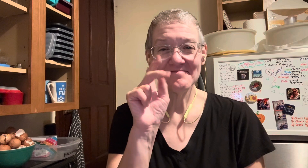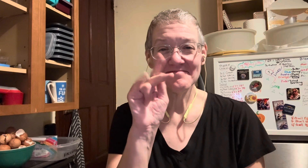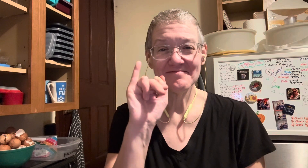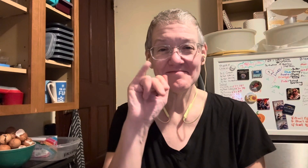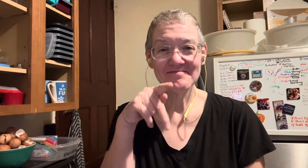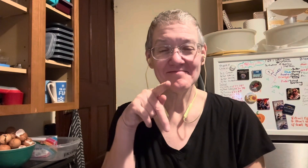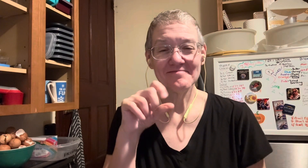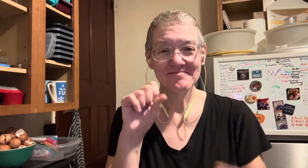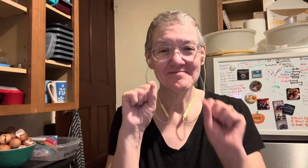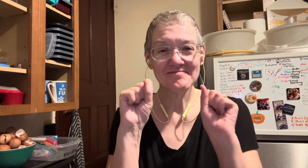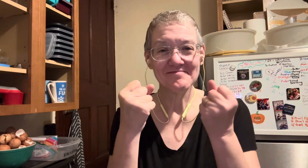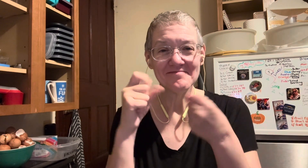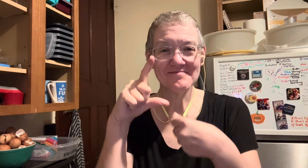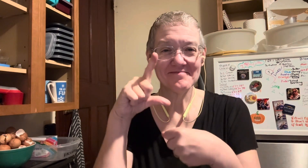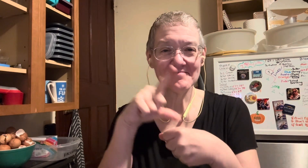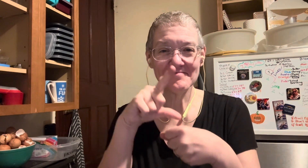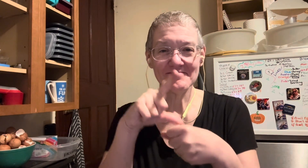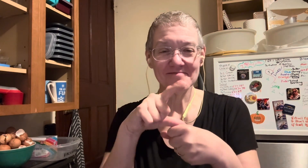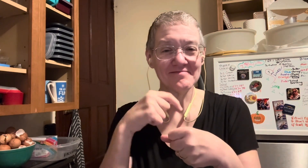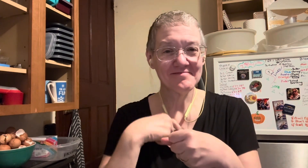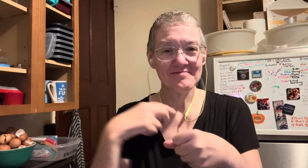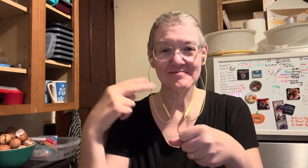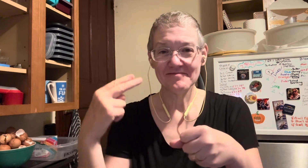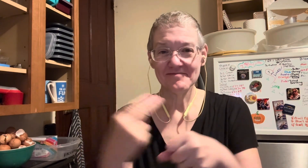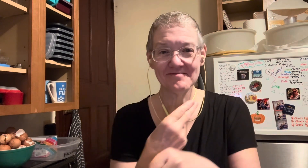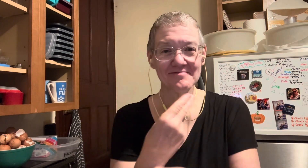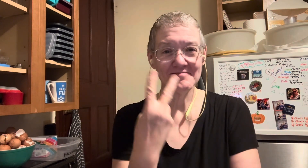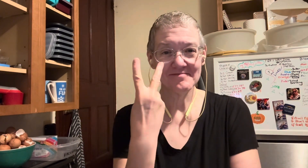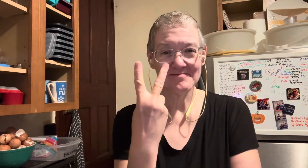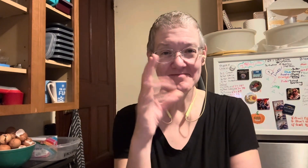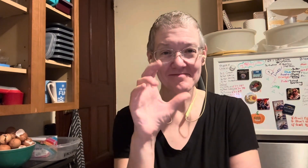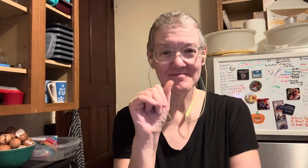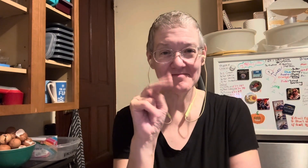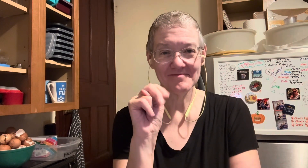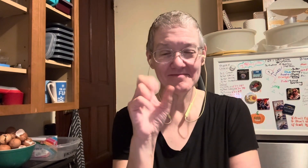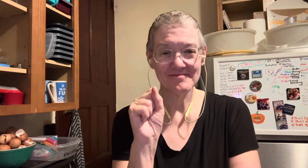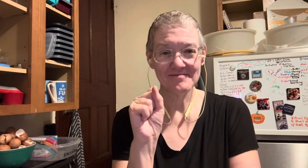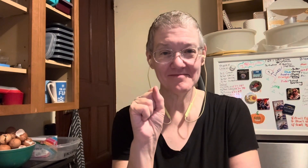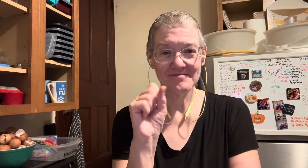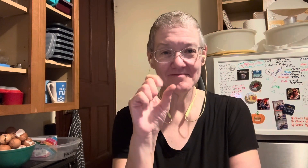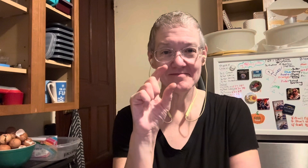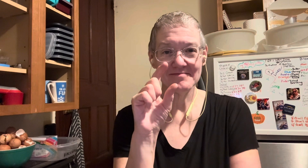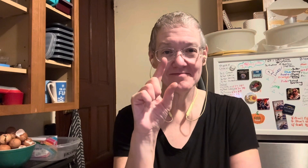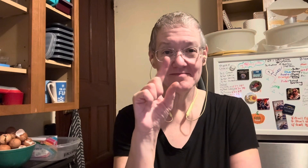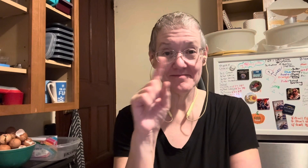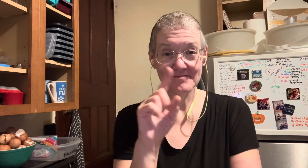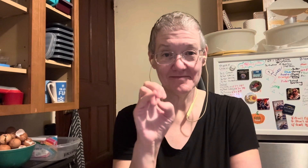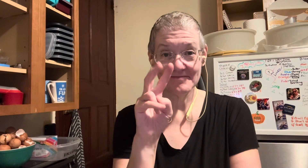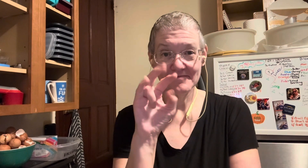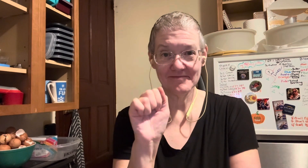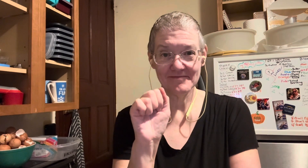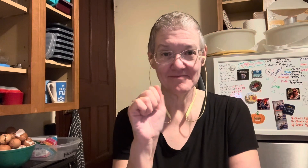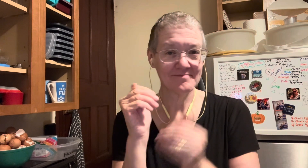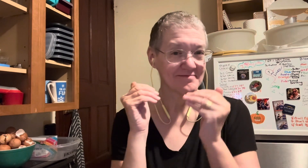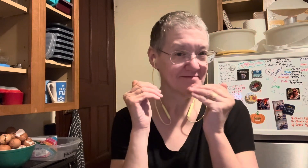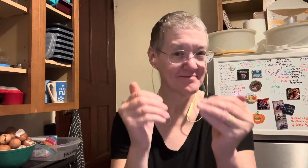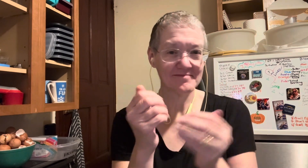And I skip the cold liquid part. I just use 2 cans of Zevia soda and I warm them both